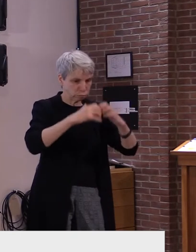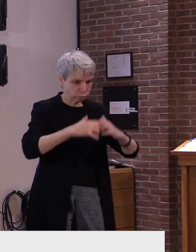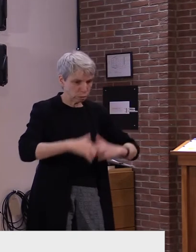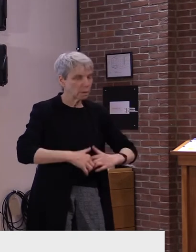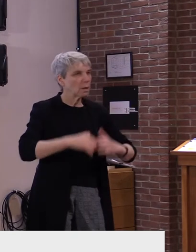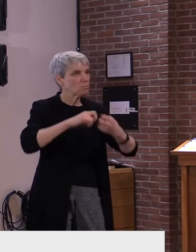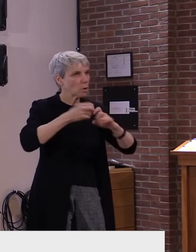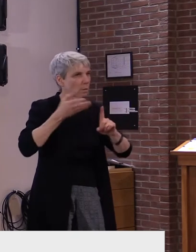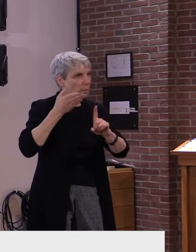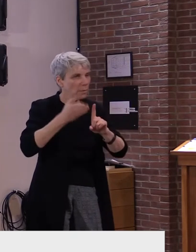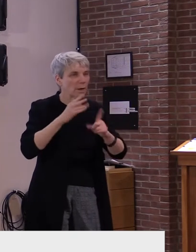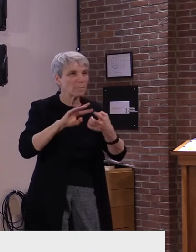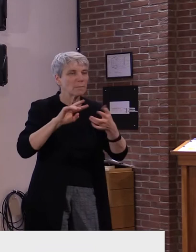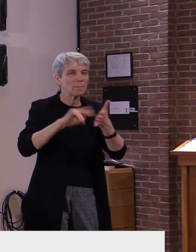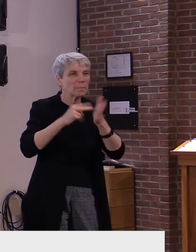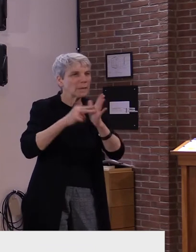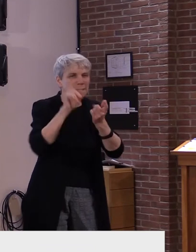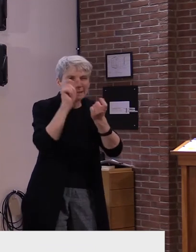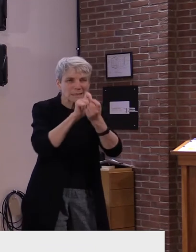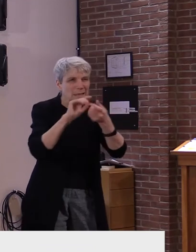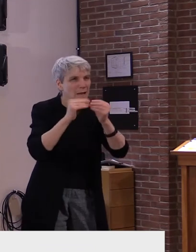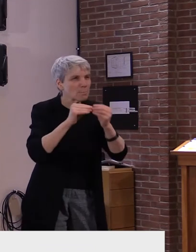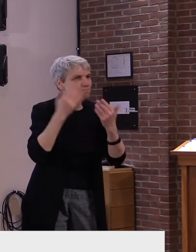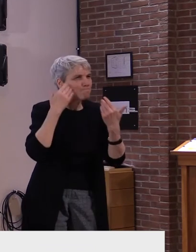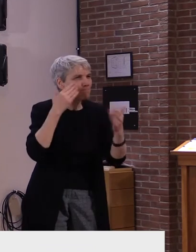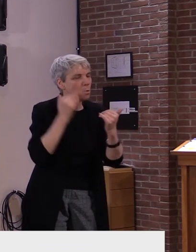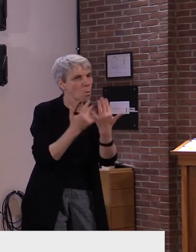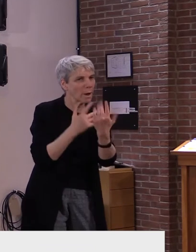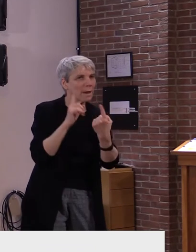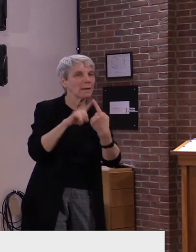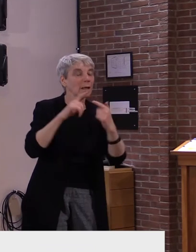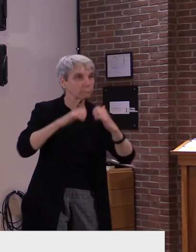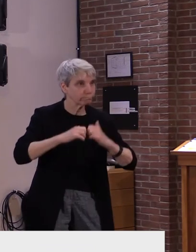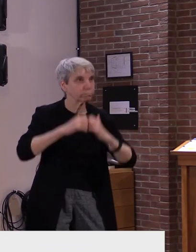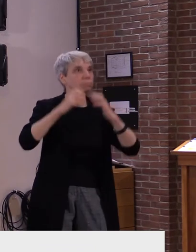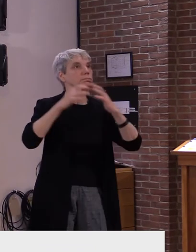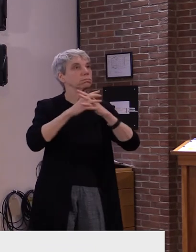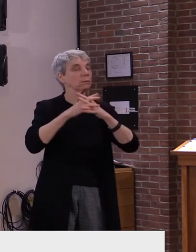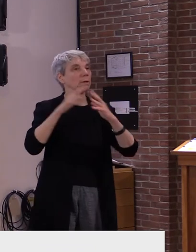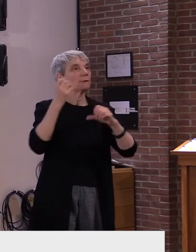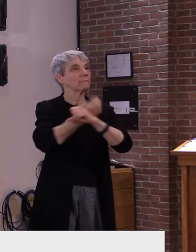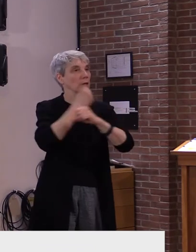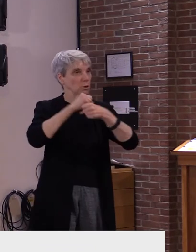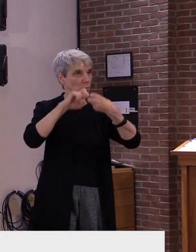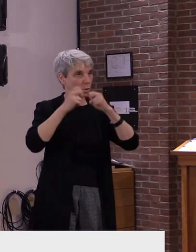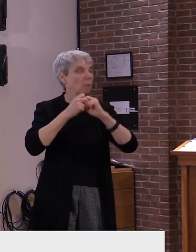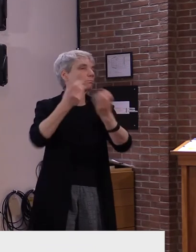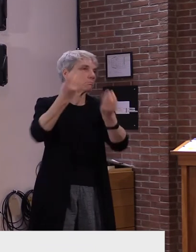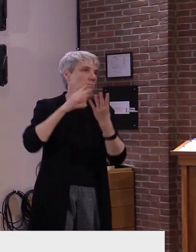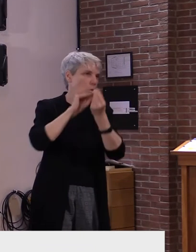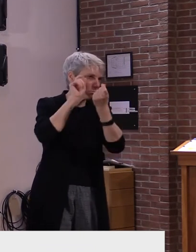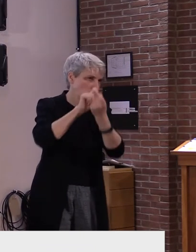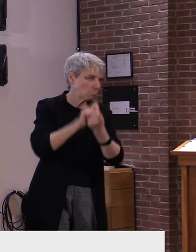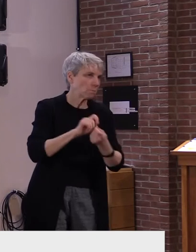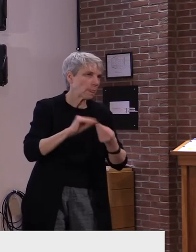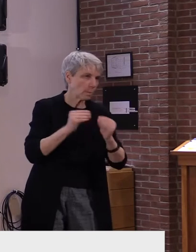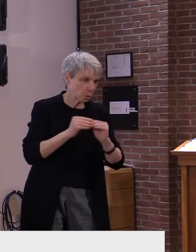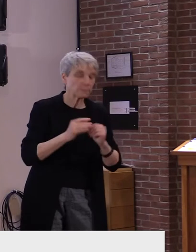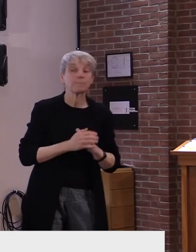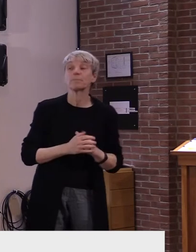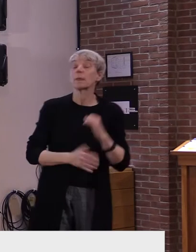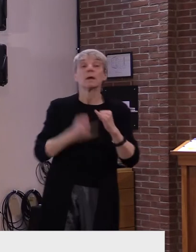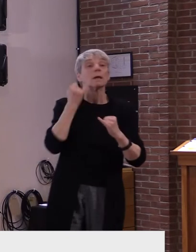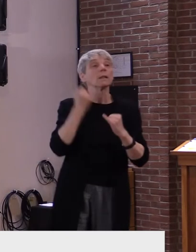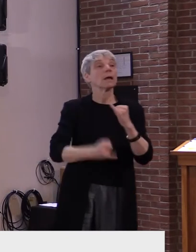higher and we will get that information when it's available lastly and briefly on the k-12 and college updates you'll see that